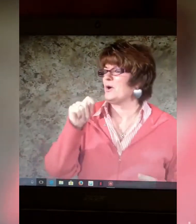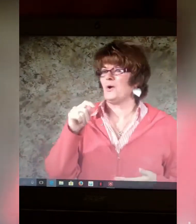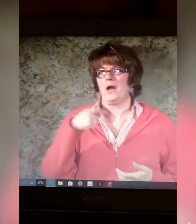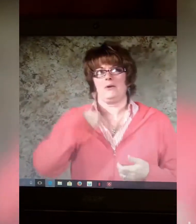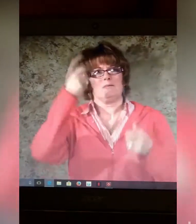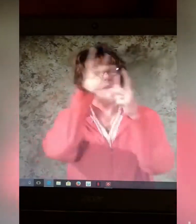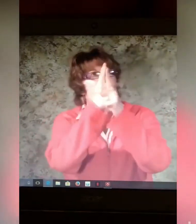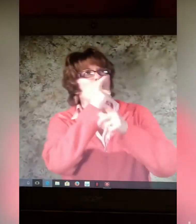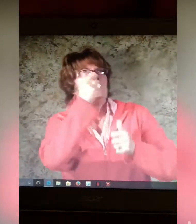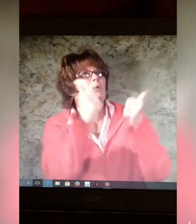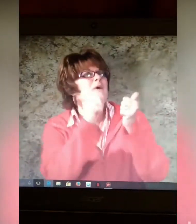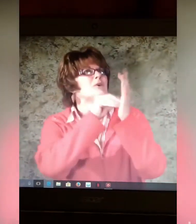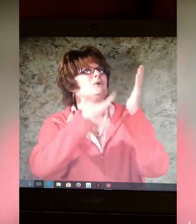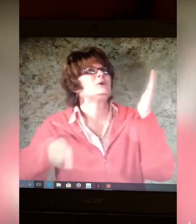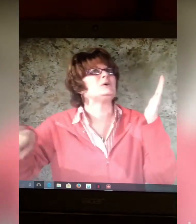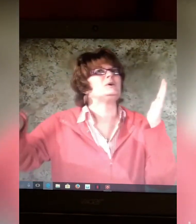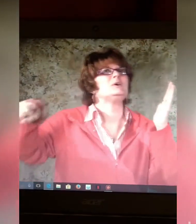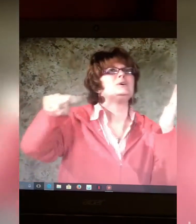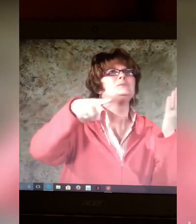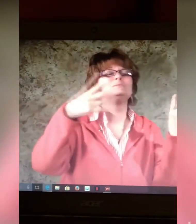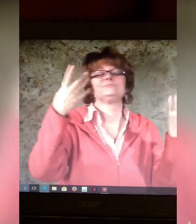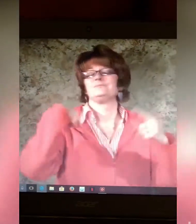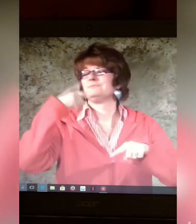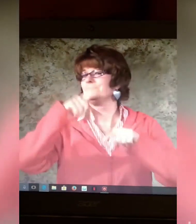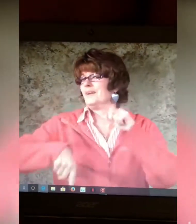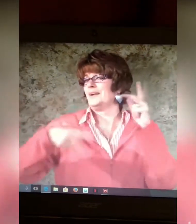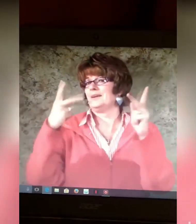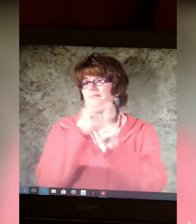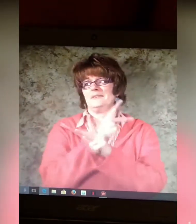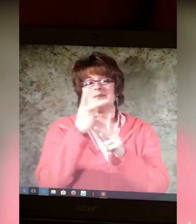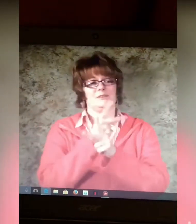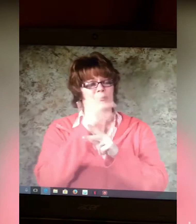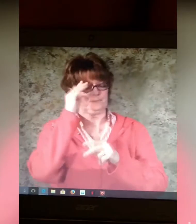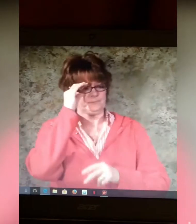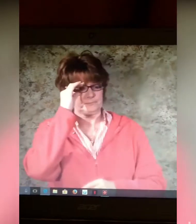that they would write something like that? And I was trying to figure it out, but I just couldn't.